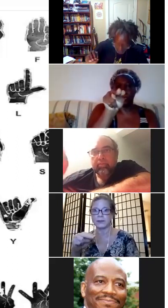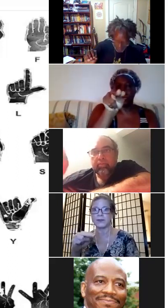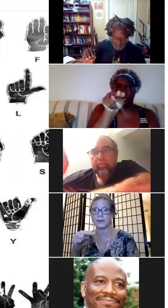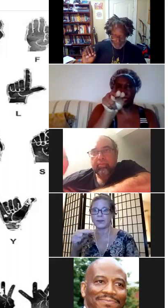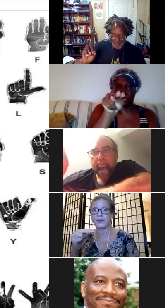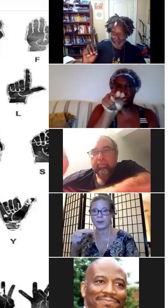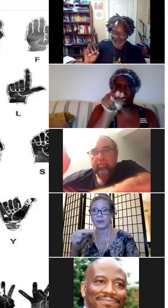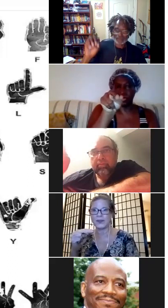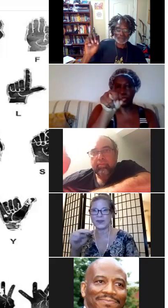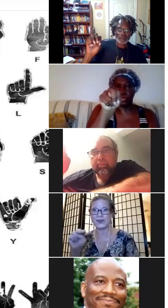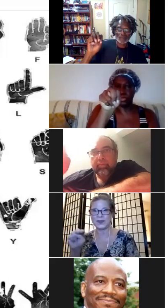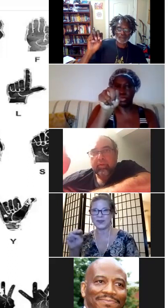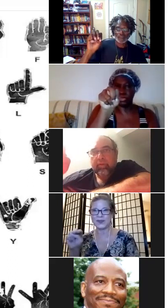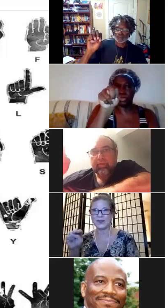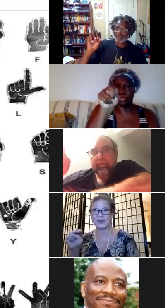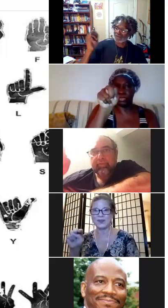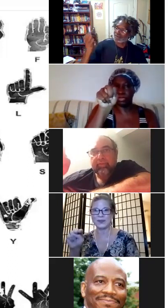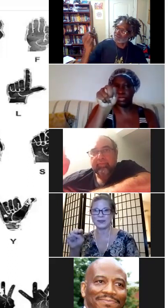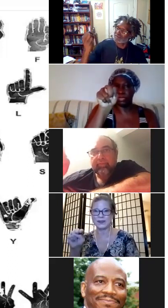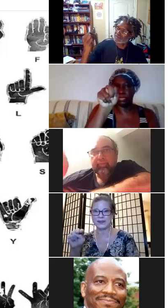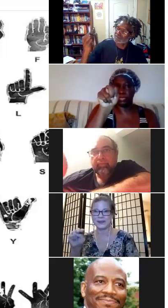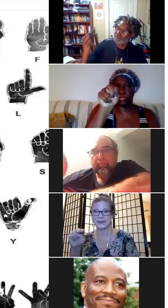Oh, excuse me. That's you.